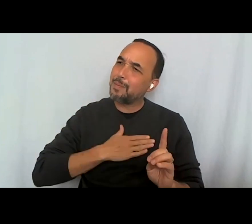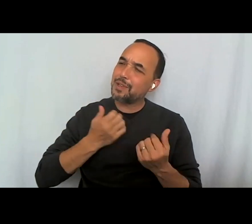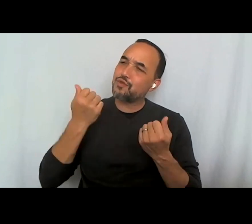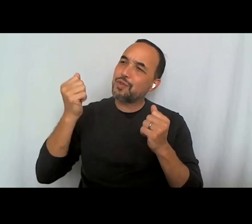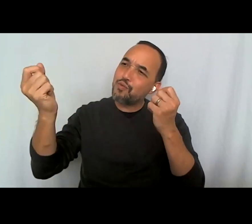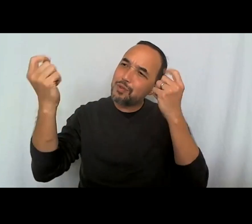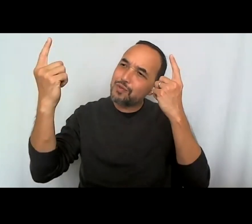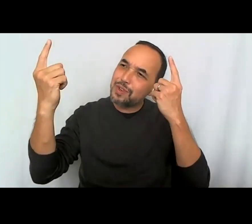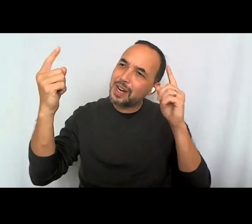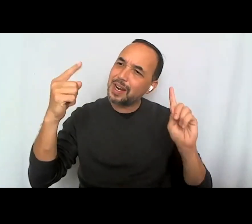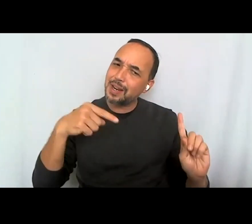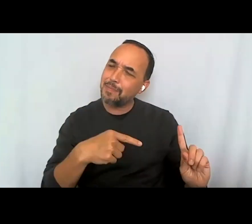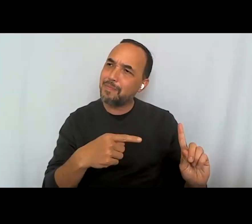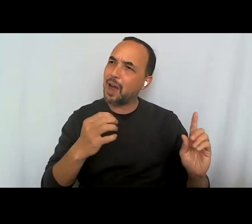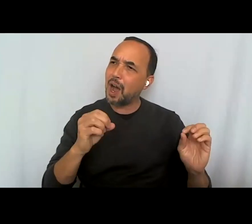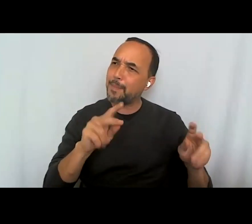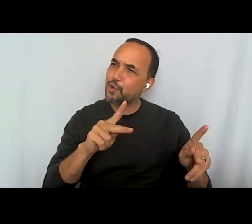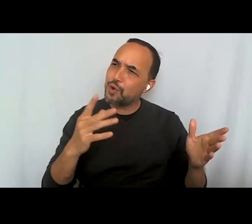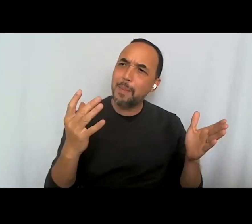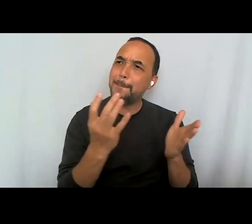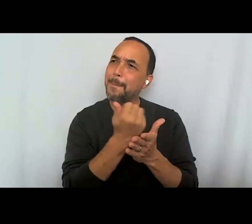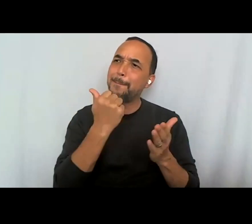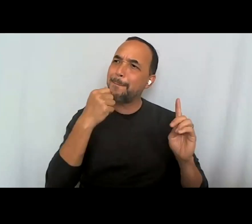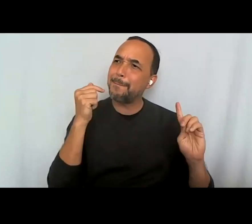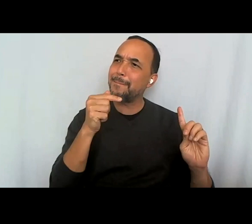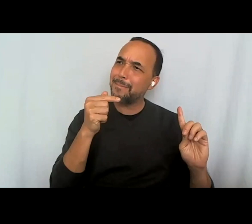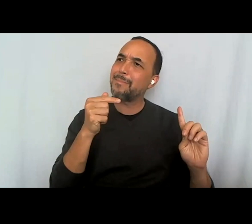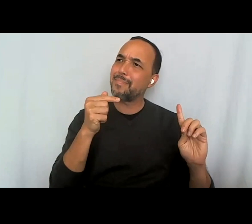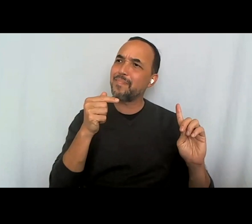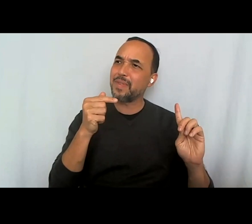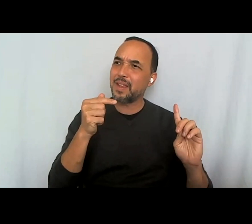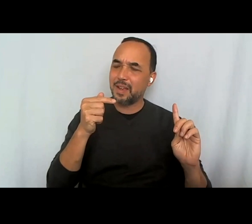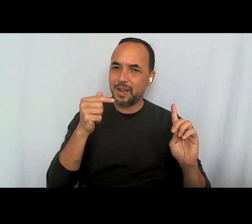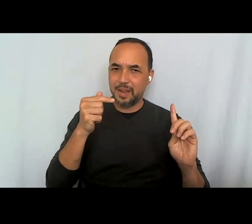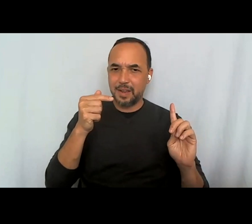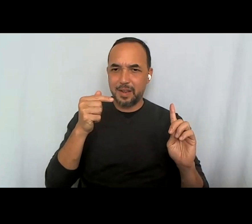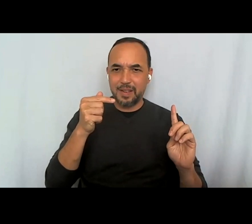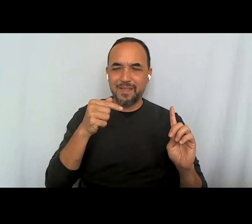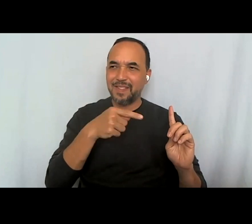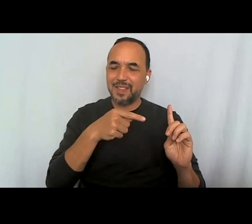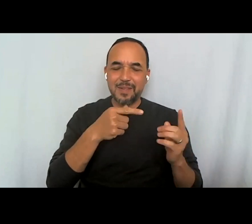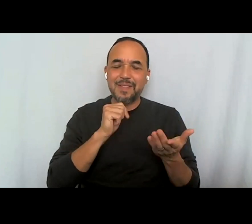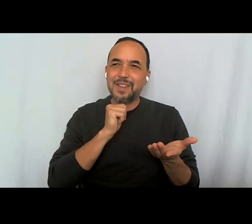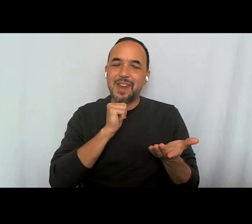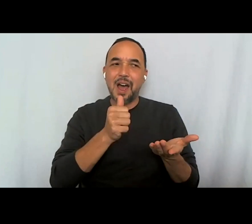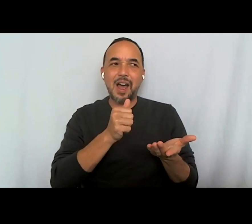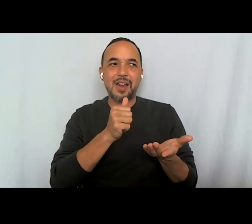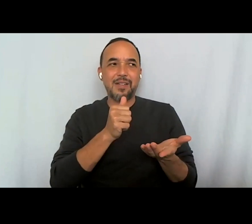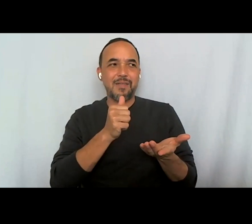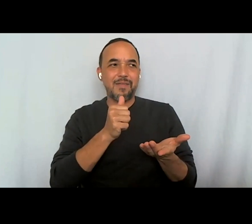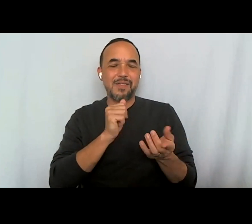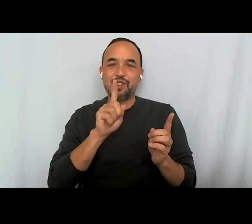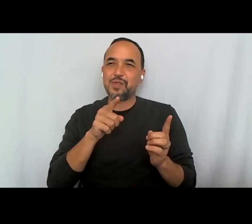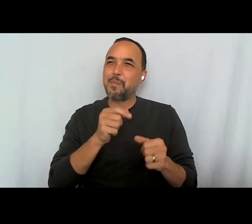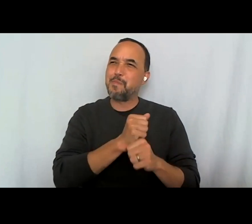the opportunity, because more than a barrier for us, get into